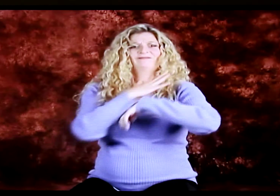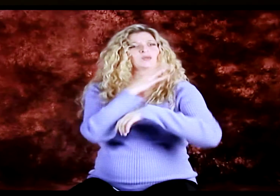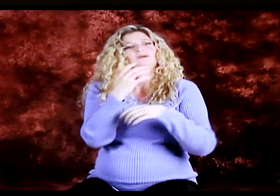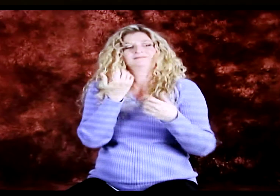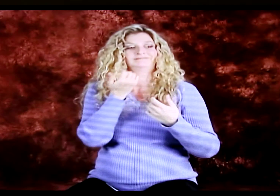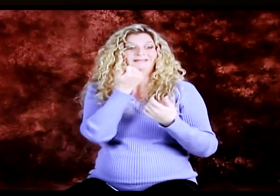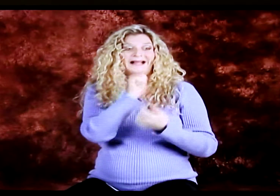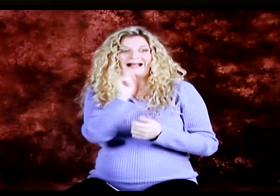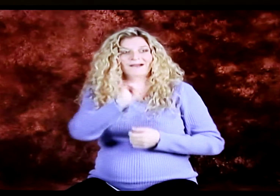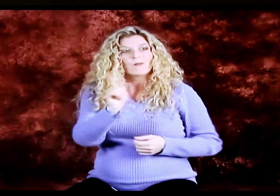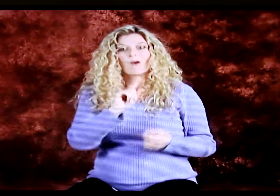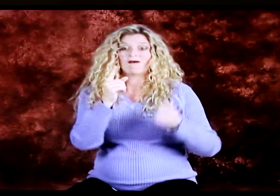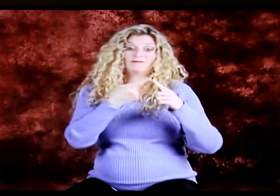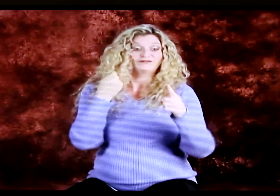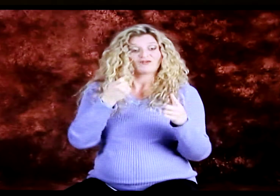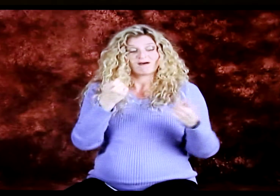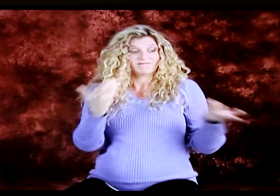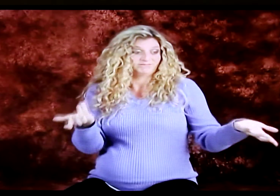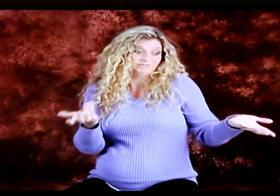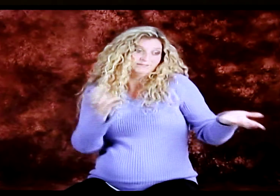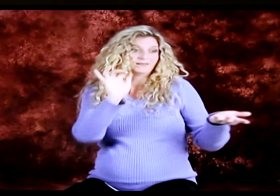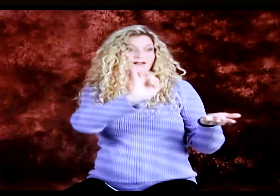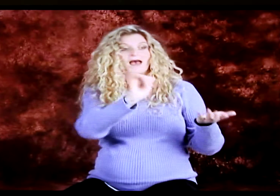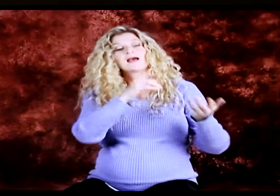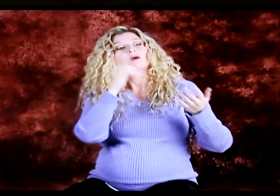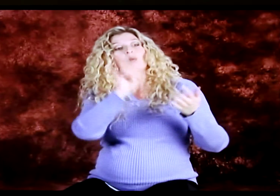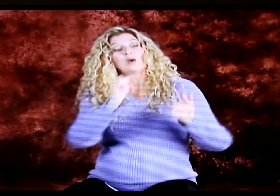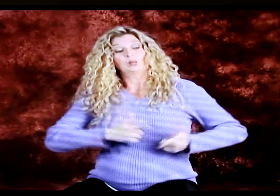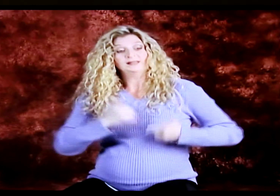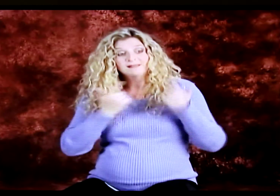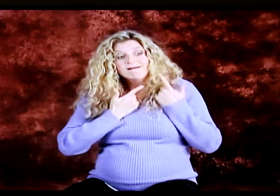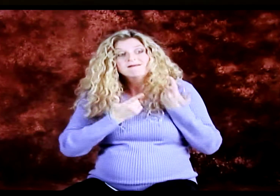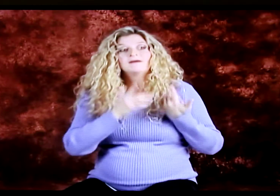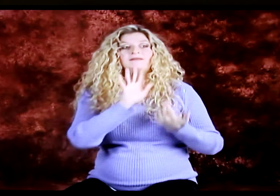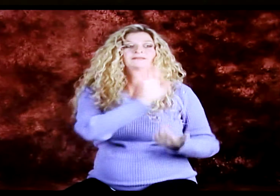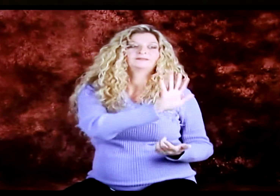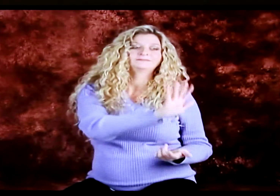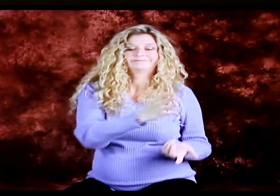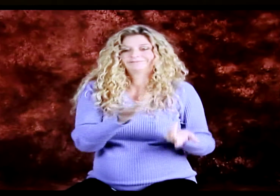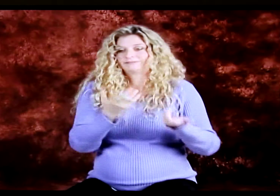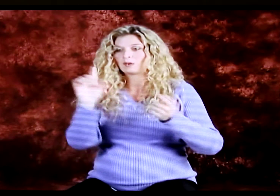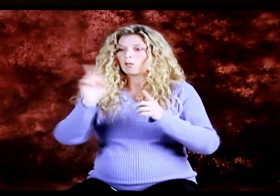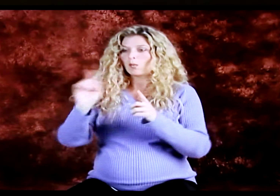But you know, the clothing can be influenced from anything from, you know, where you live,